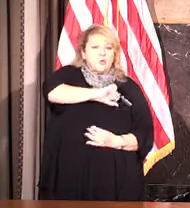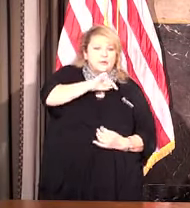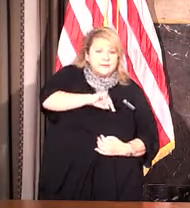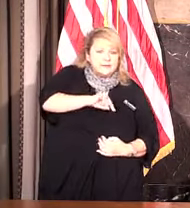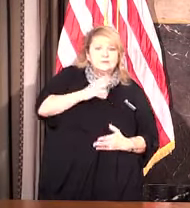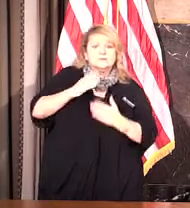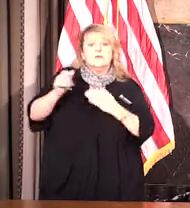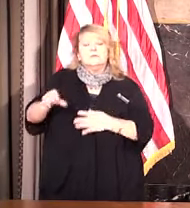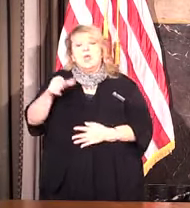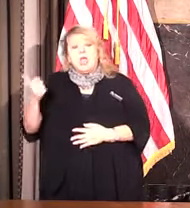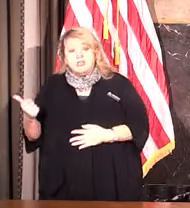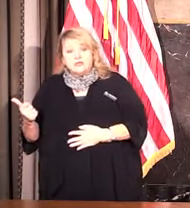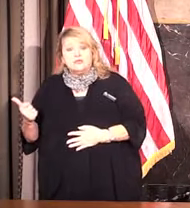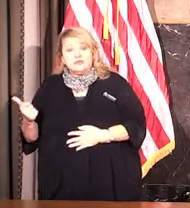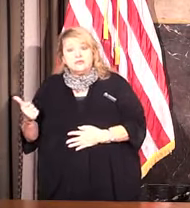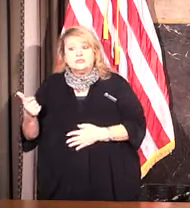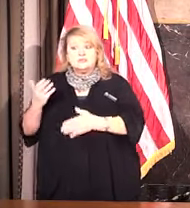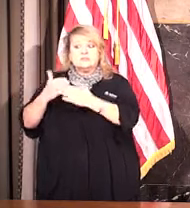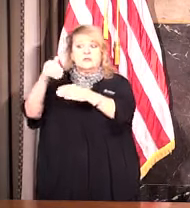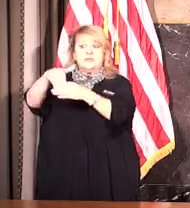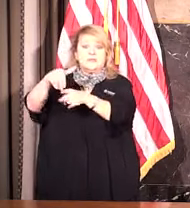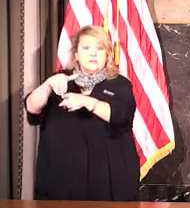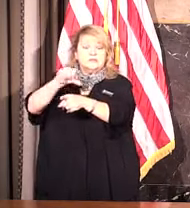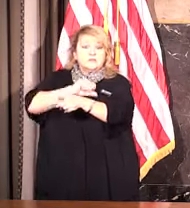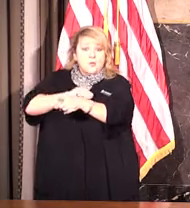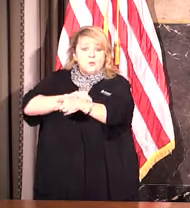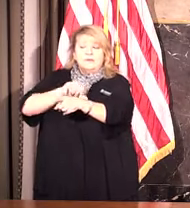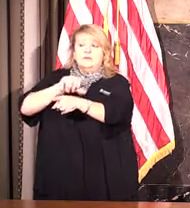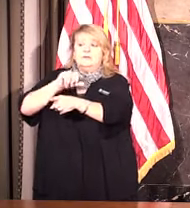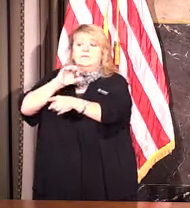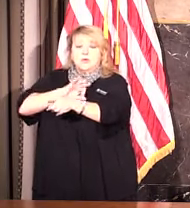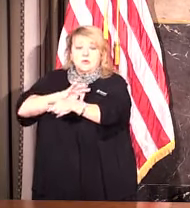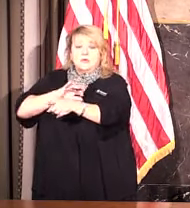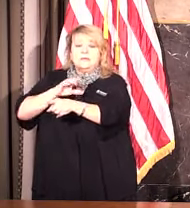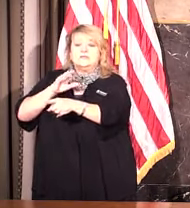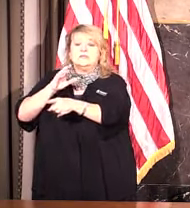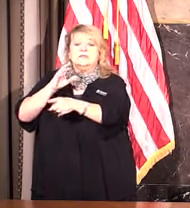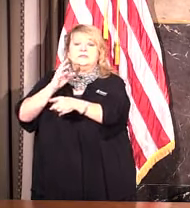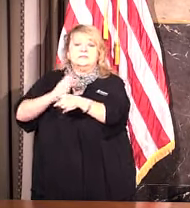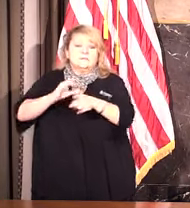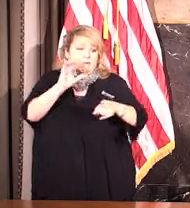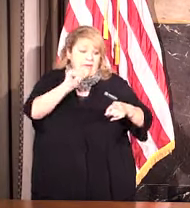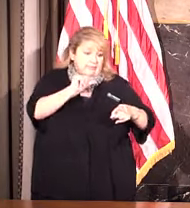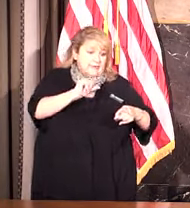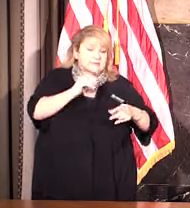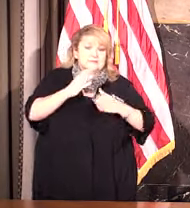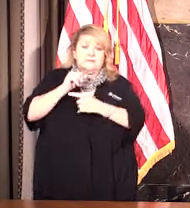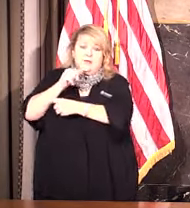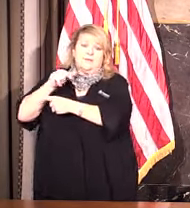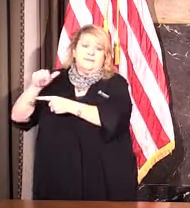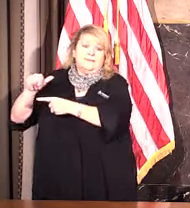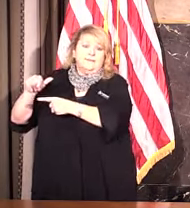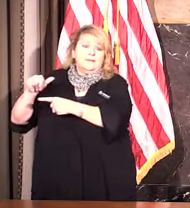think, in either the Greek system or athletics. But we have to take this very